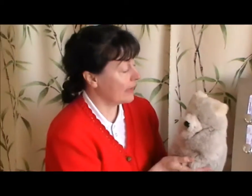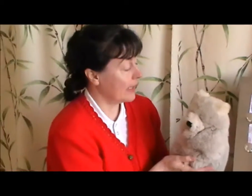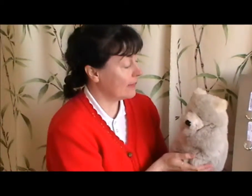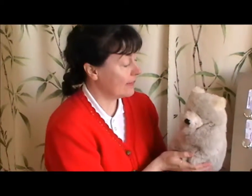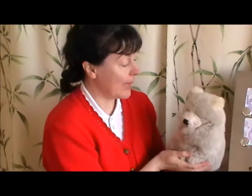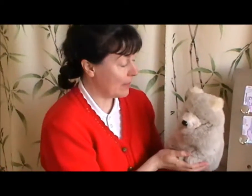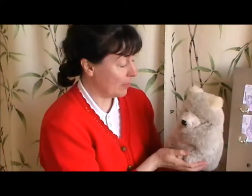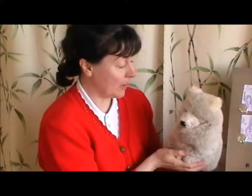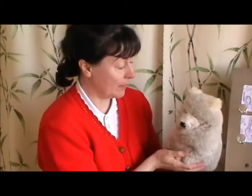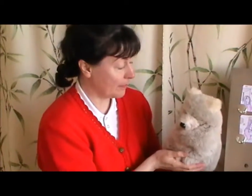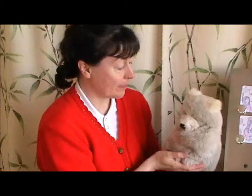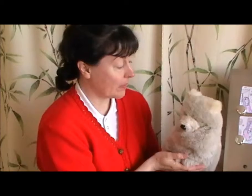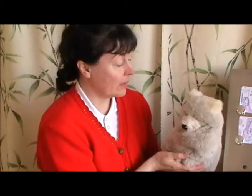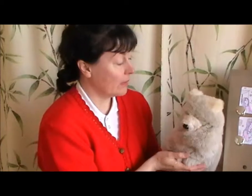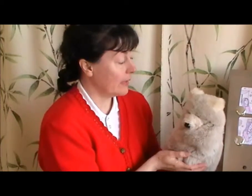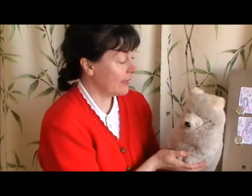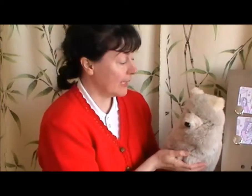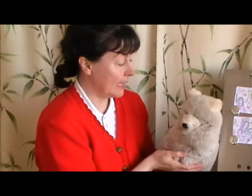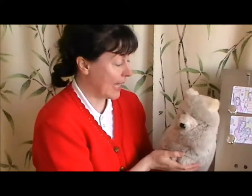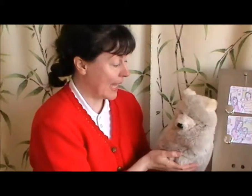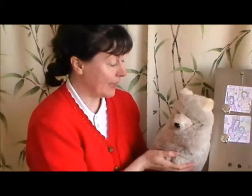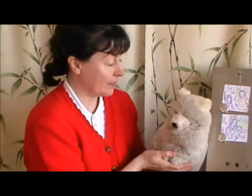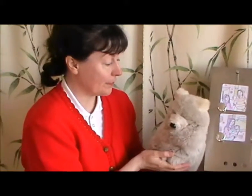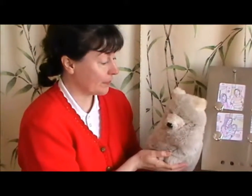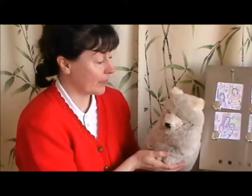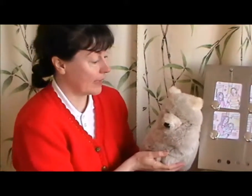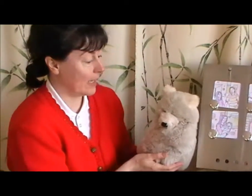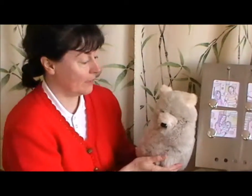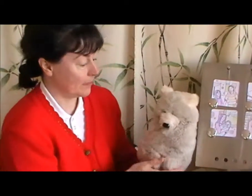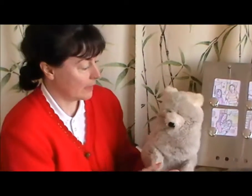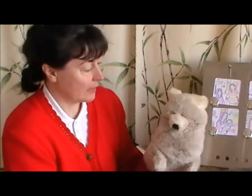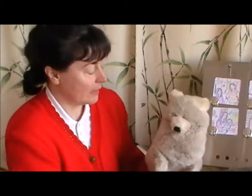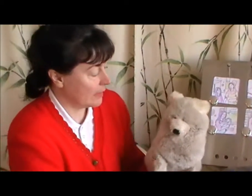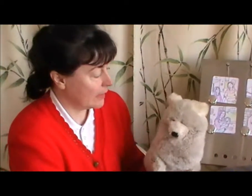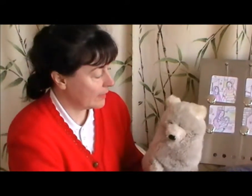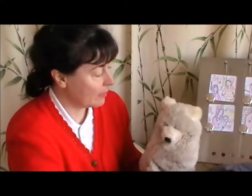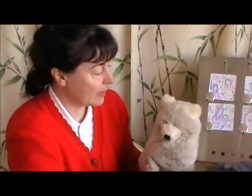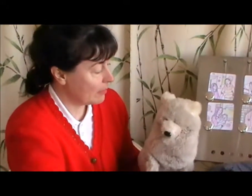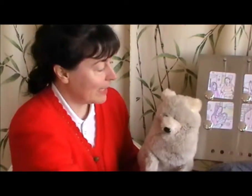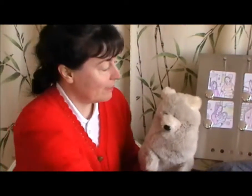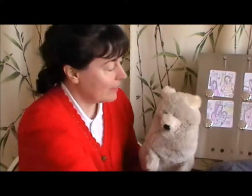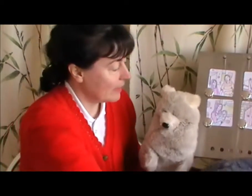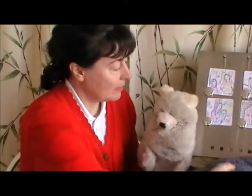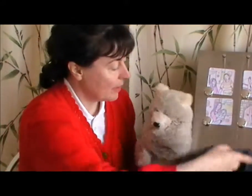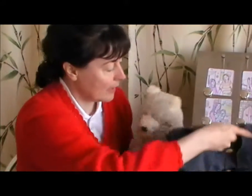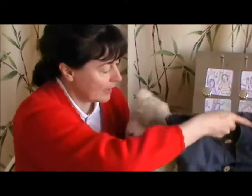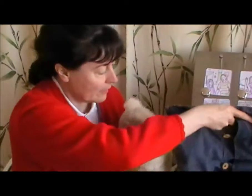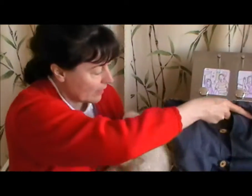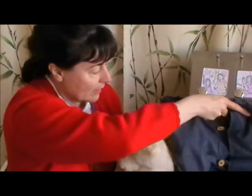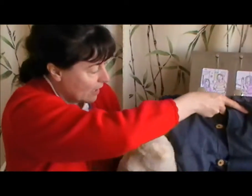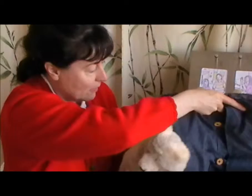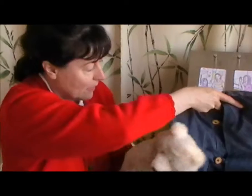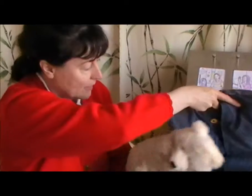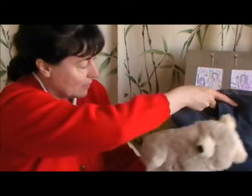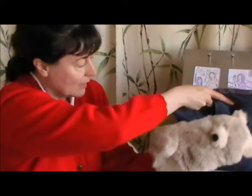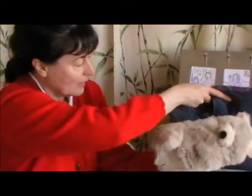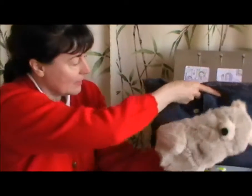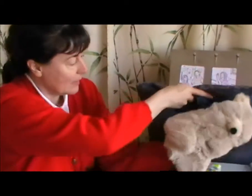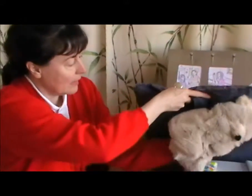in the temple with Eli. Now, you need to be in bed for this, Barney. You've got your hot water bottle in, so